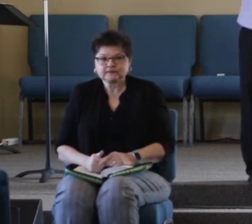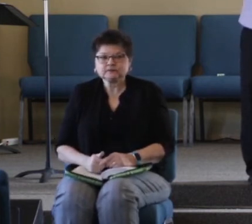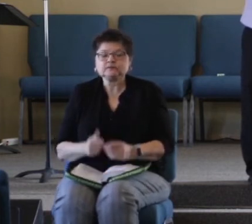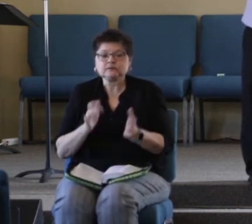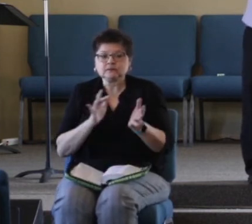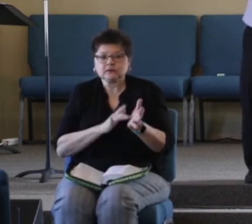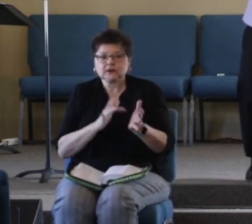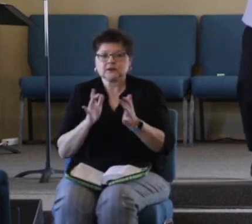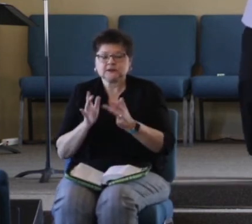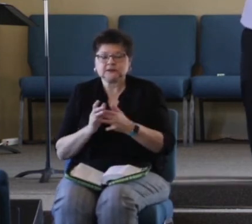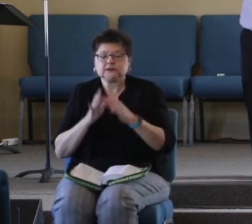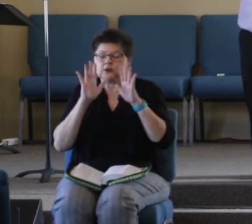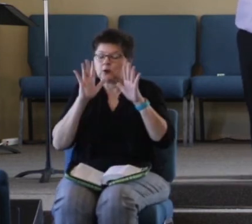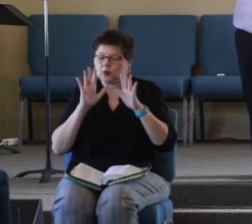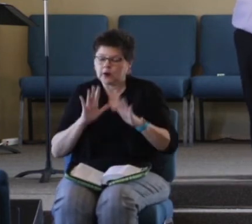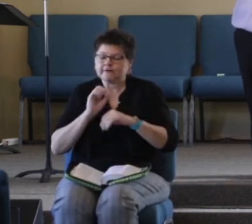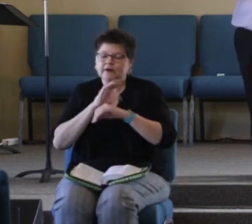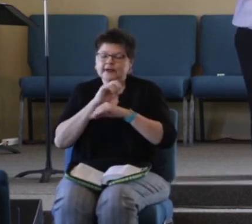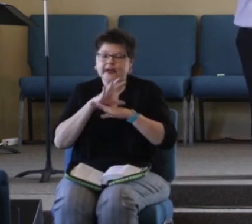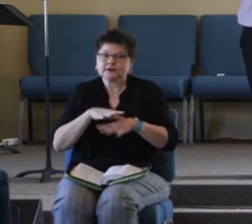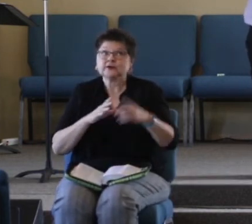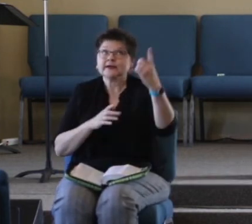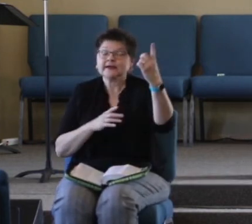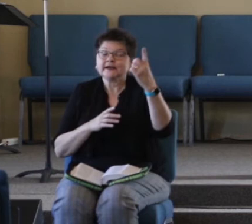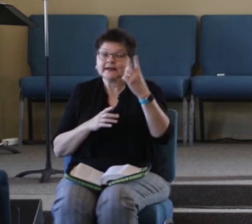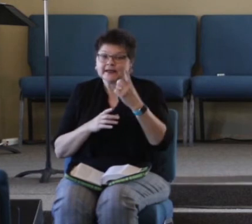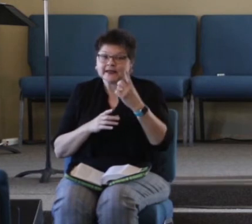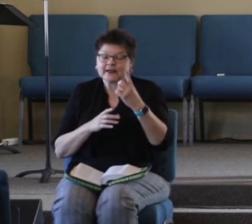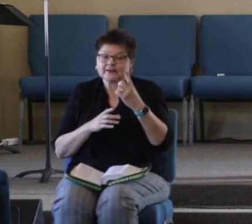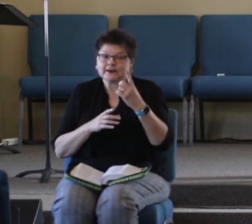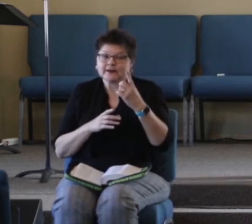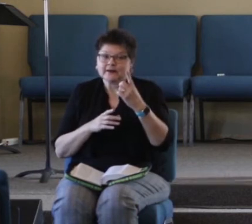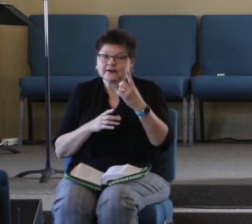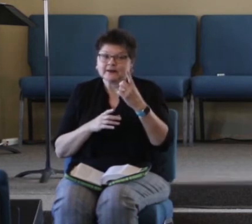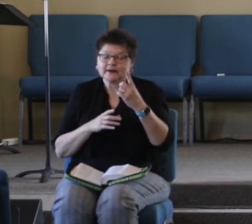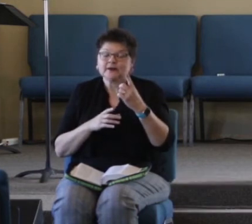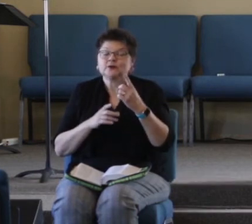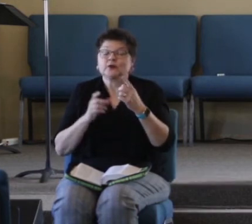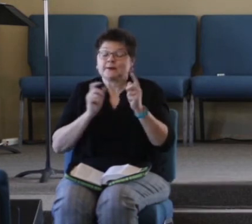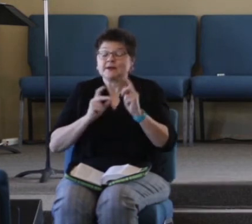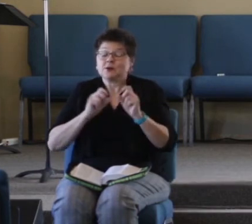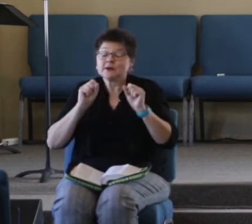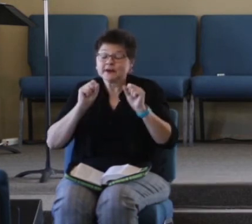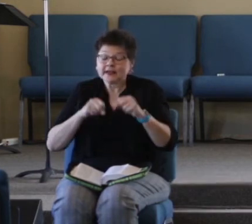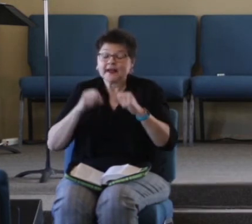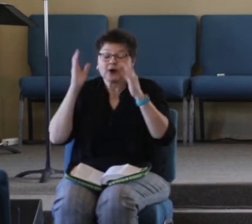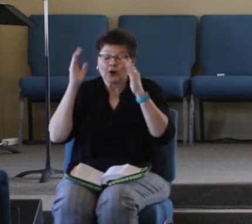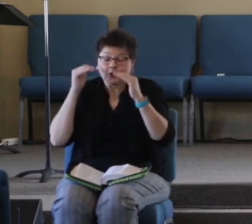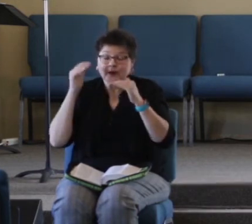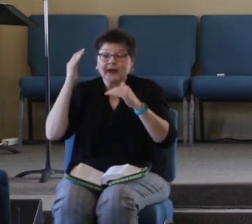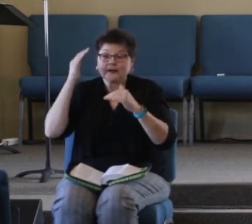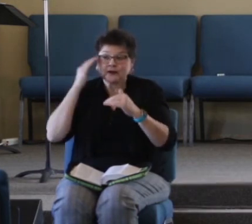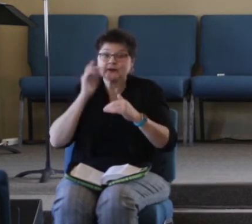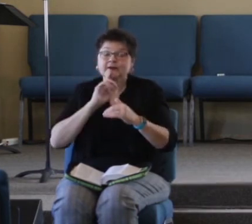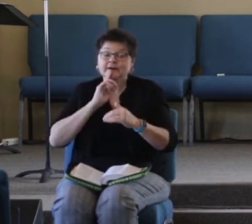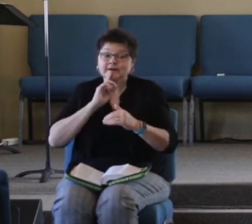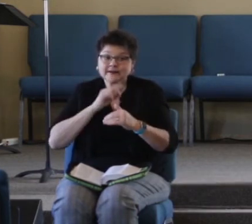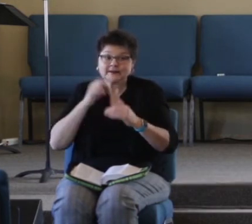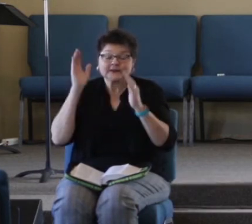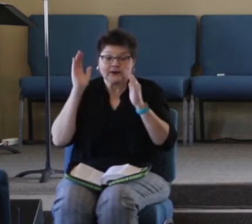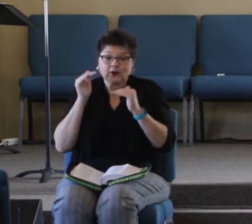Jesus, the wonderful counselor, came so that people could hope and know there was hope for